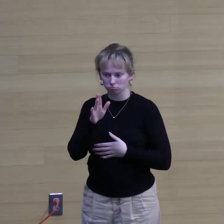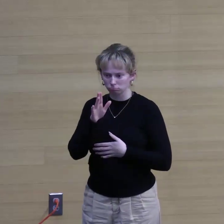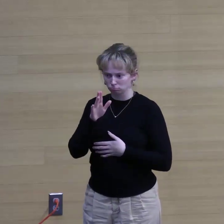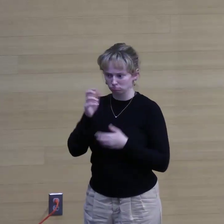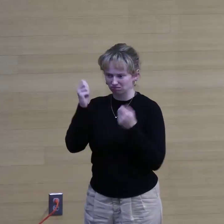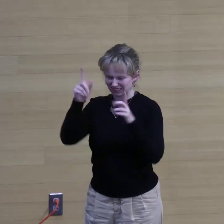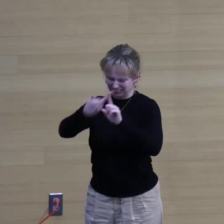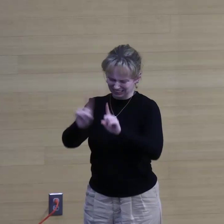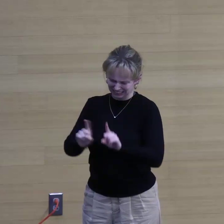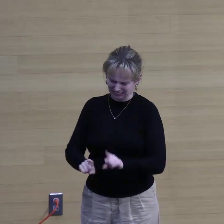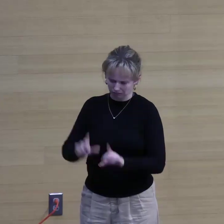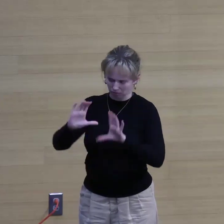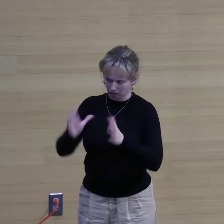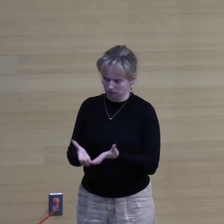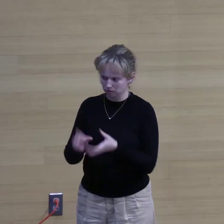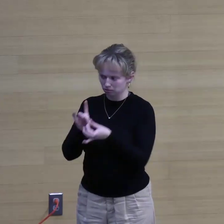of classes there.